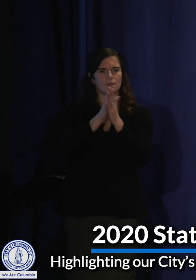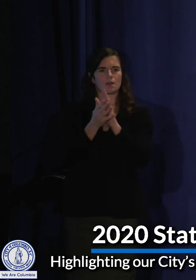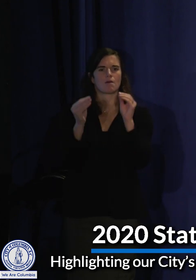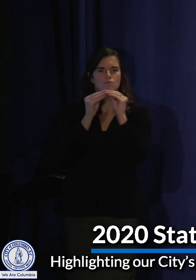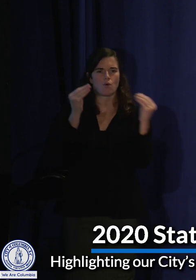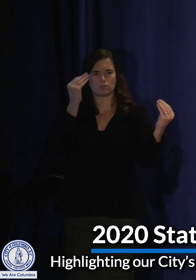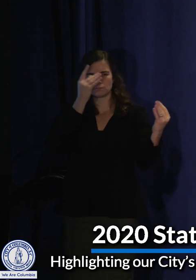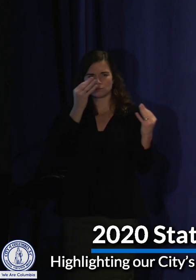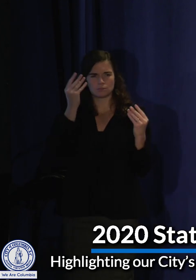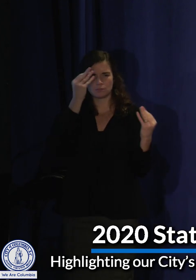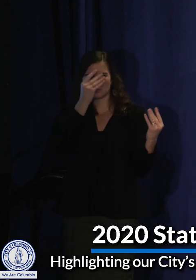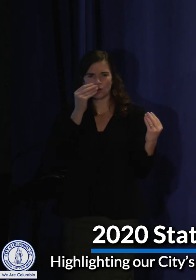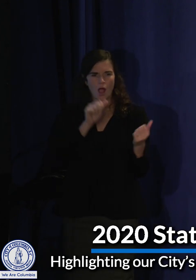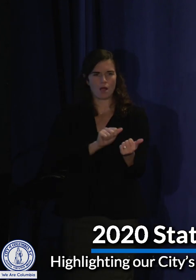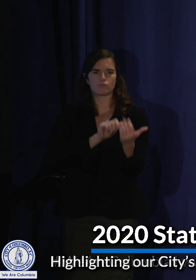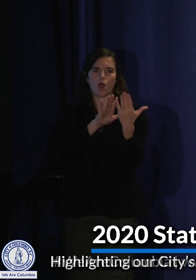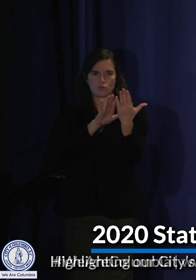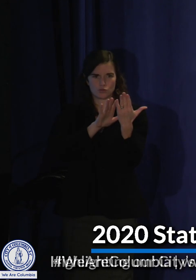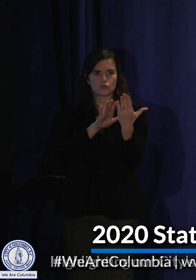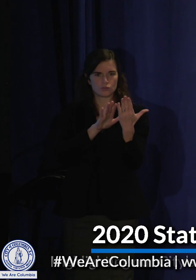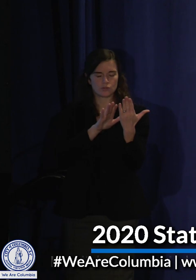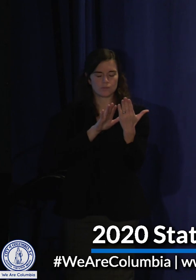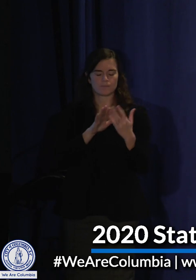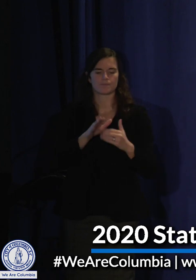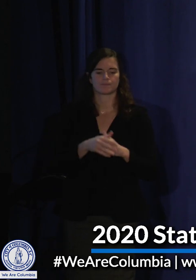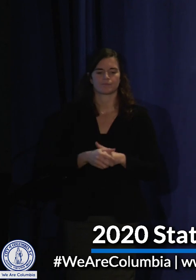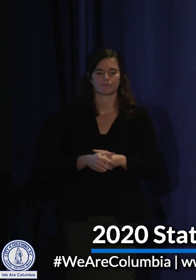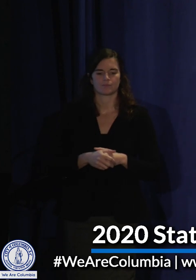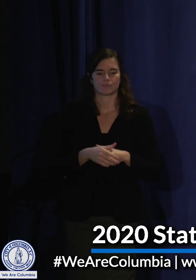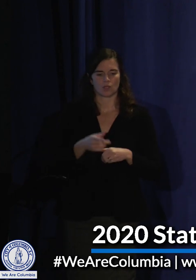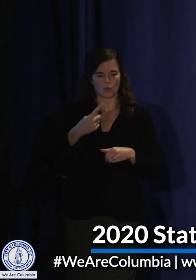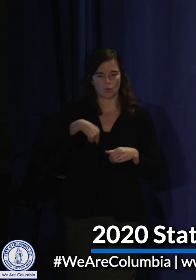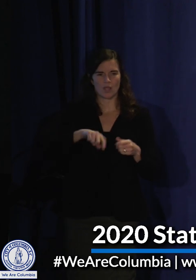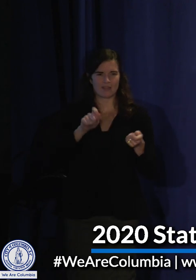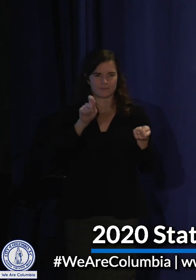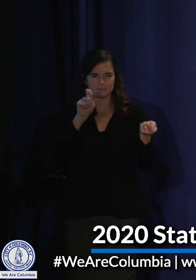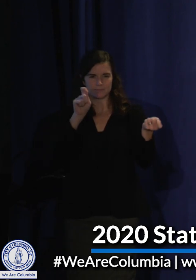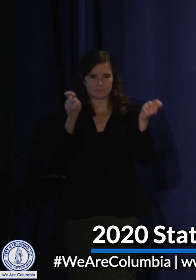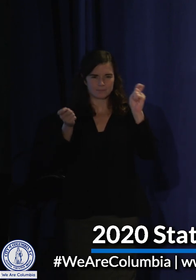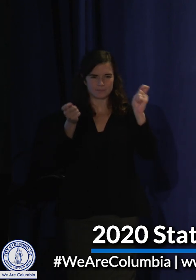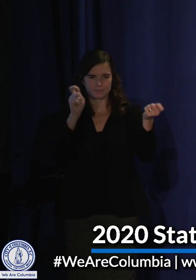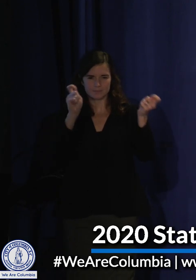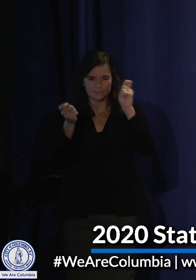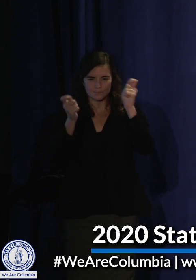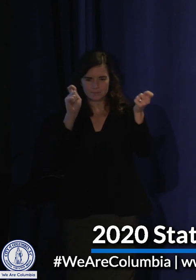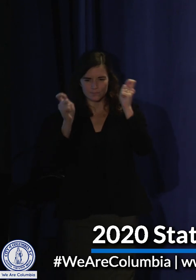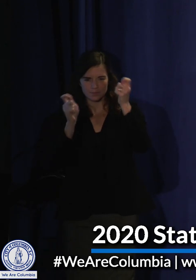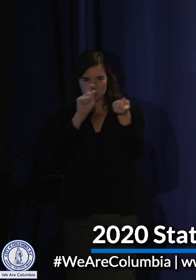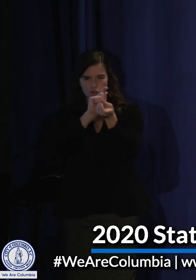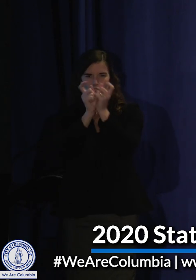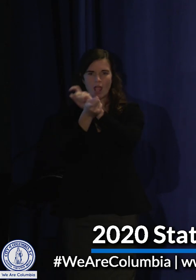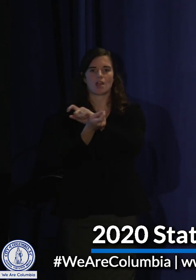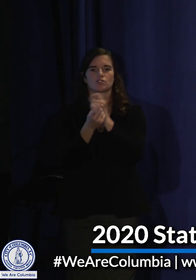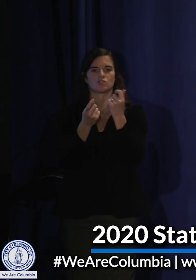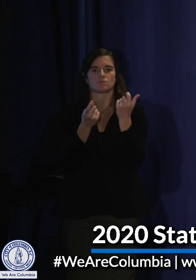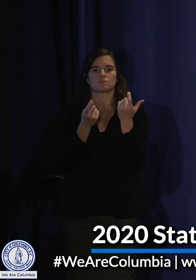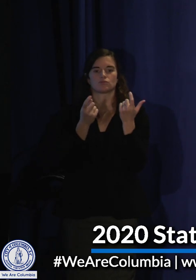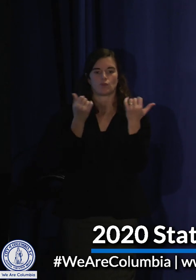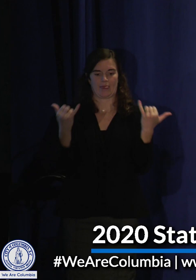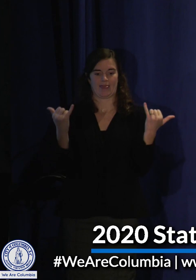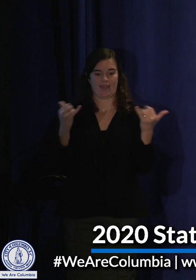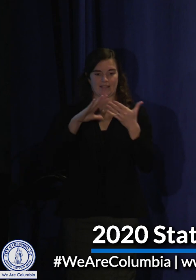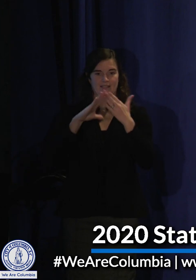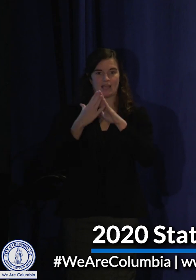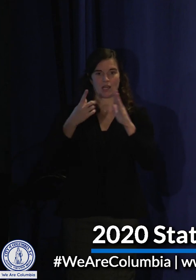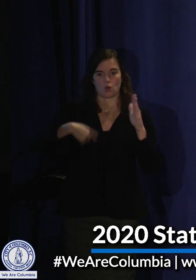our approach, and we've applied pressure in the right areas, molding us into the city that we've now become. As